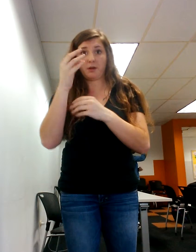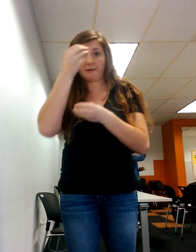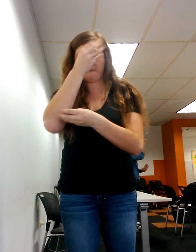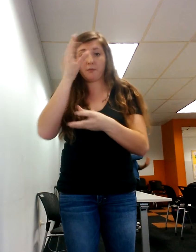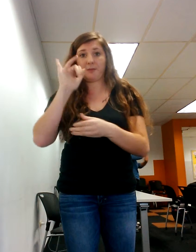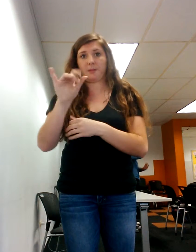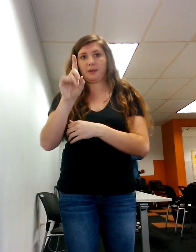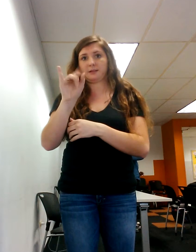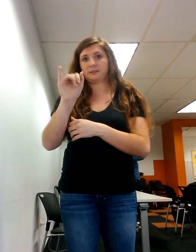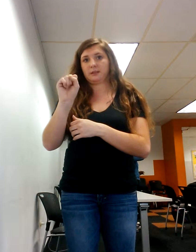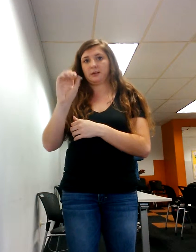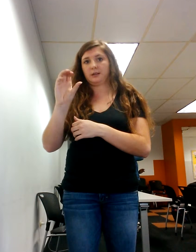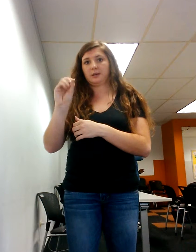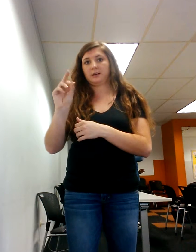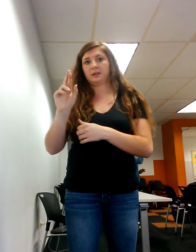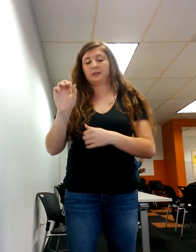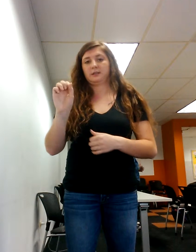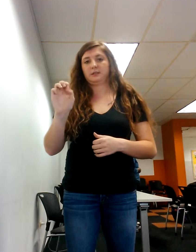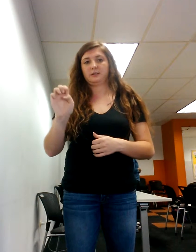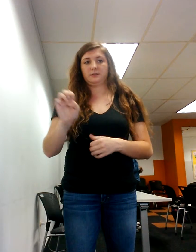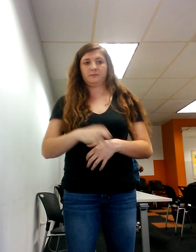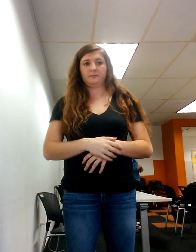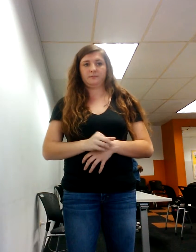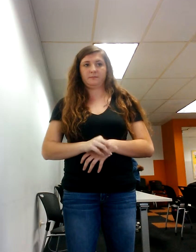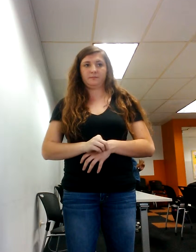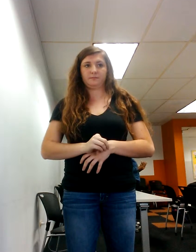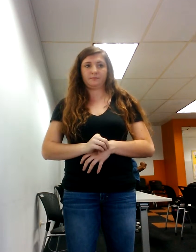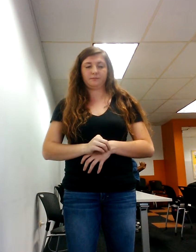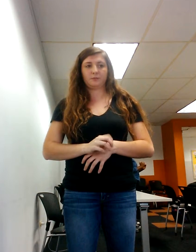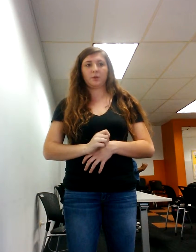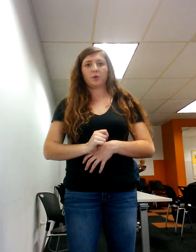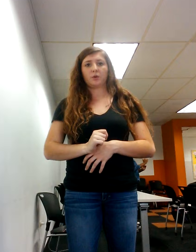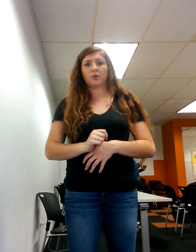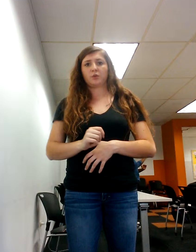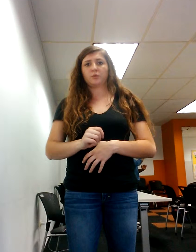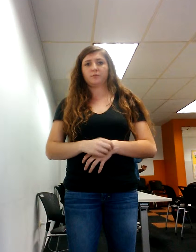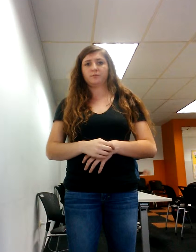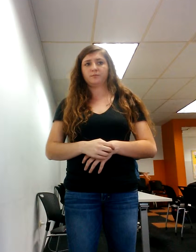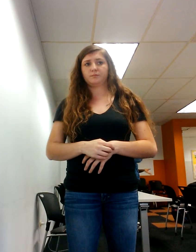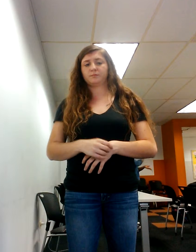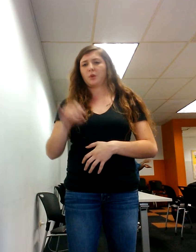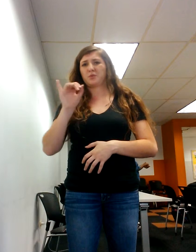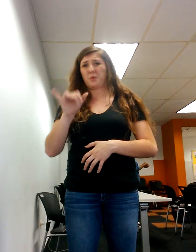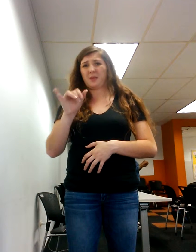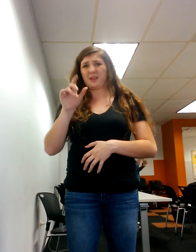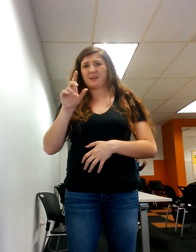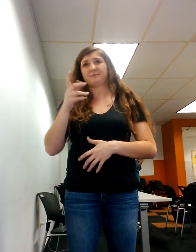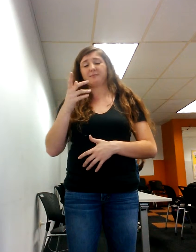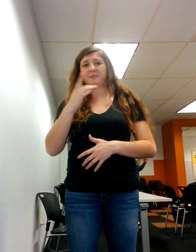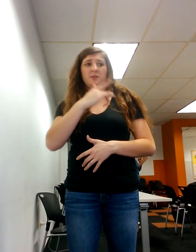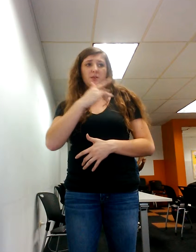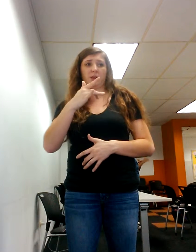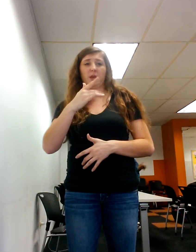discourse. So basically, discourse mapping is exactly what we do every day. Listening